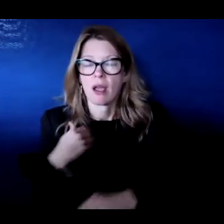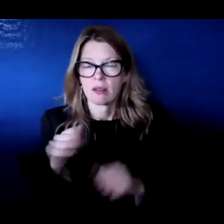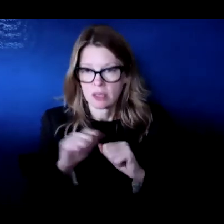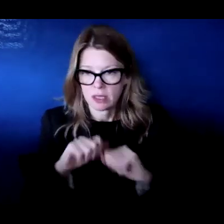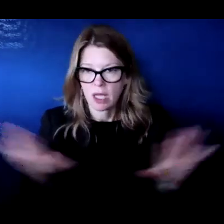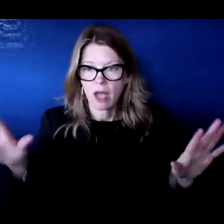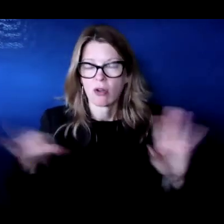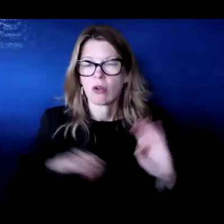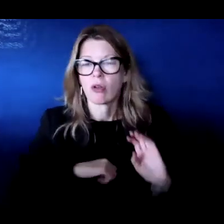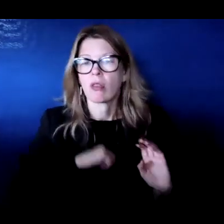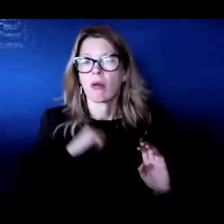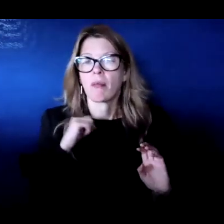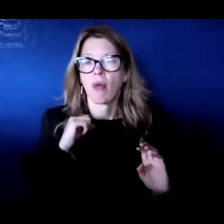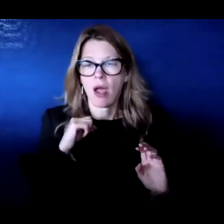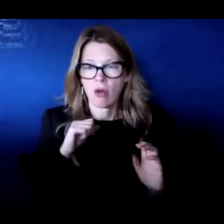proud in their